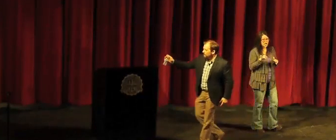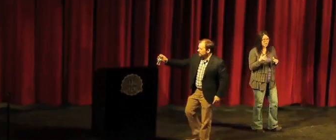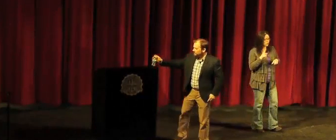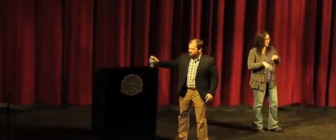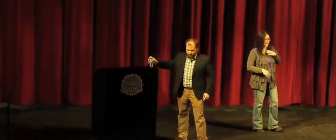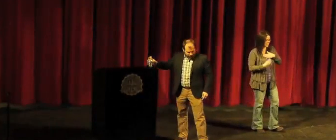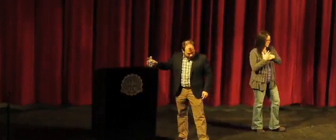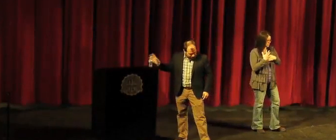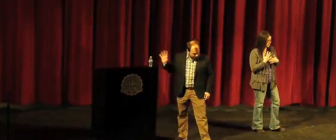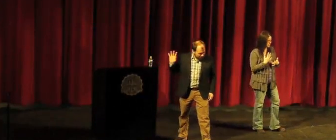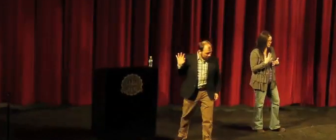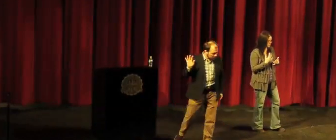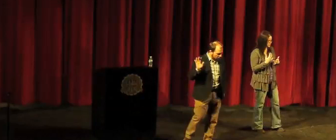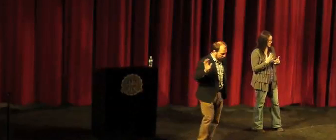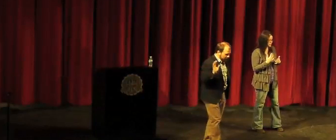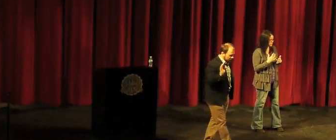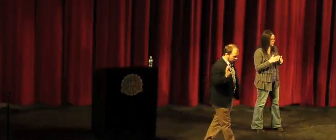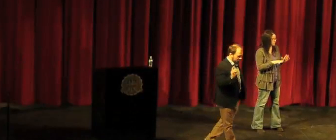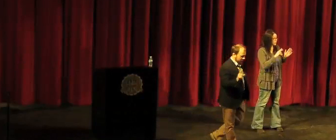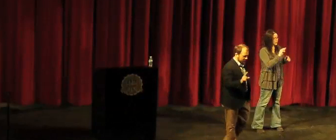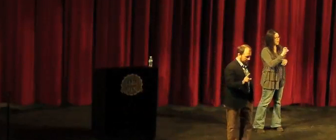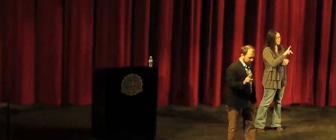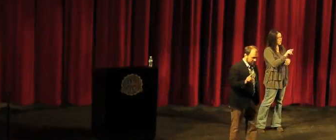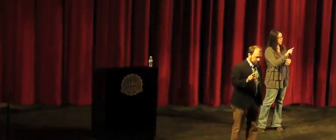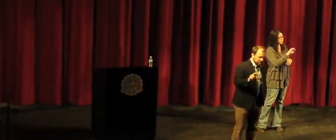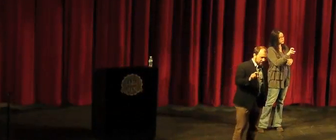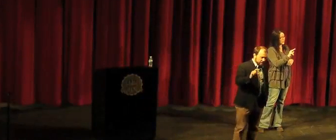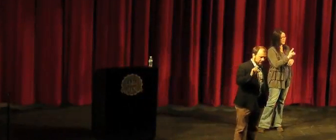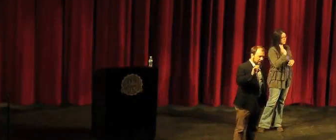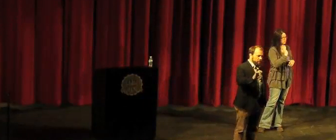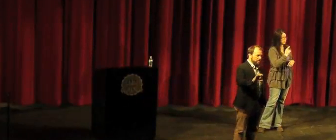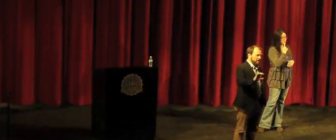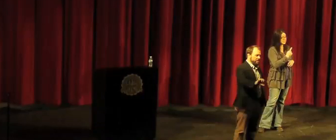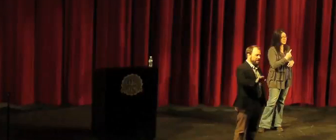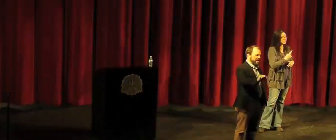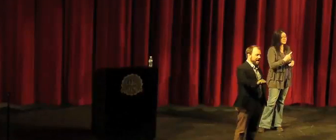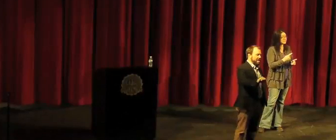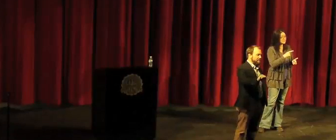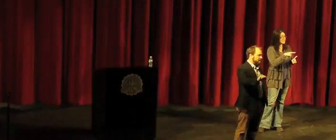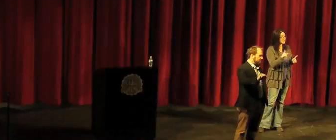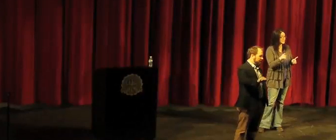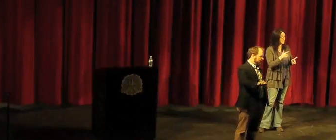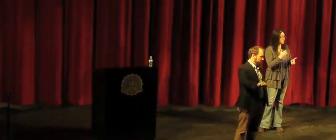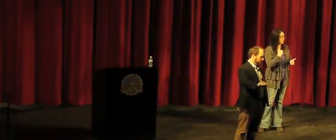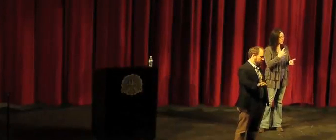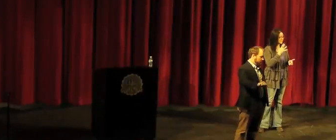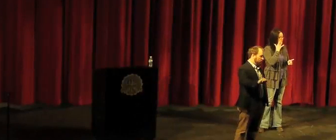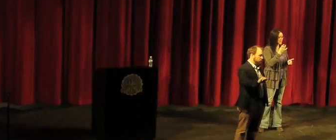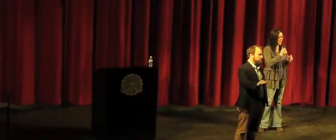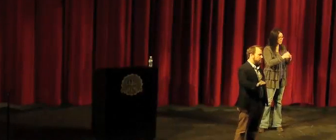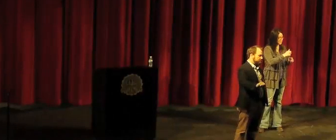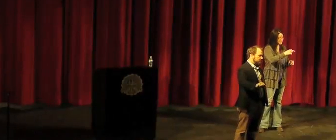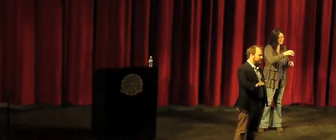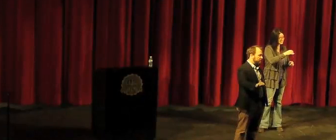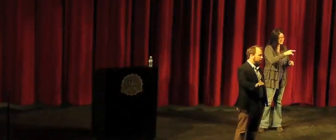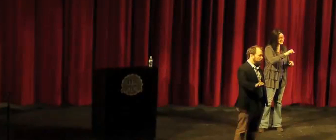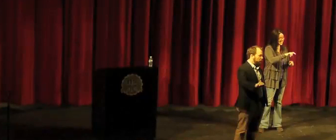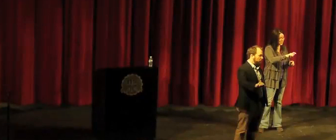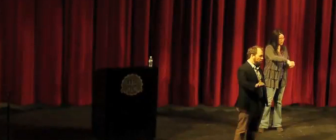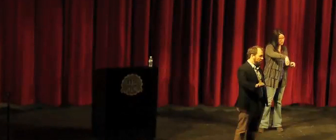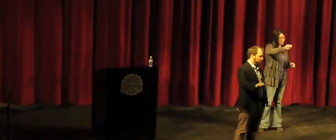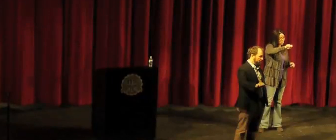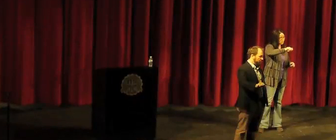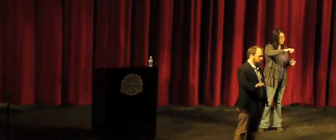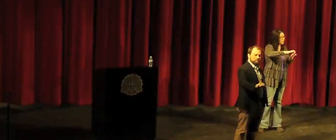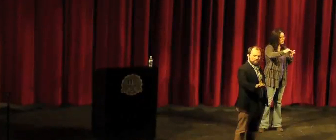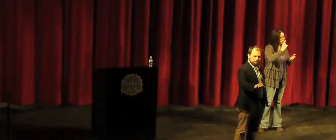quip Mark Twain once said, "He who carries a cat by the tail learns something he could learn